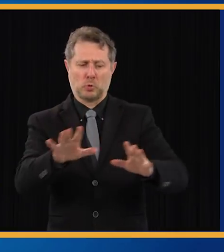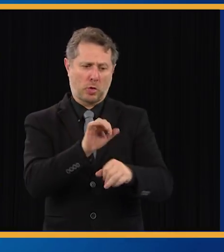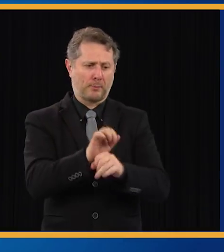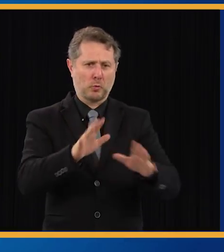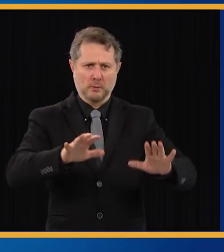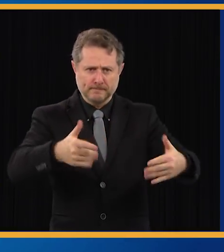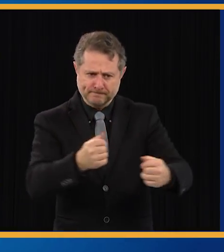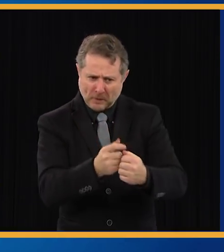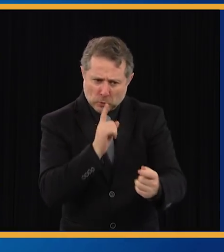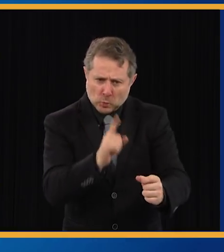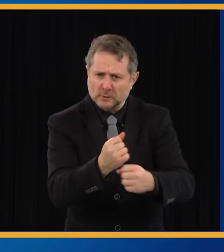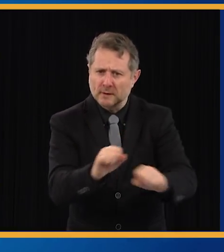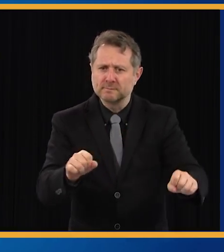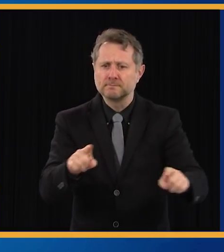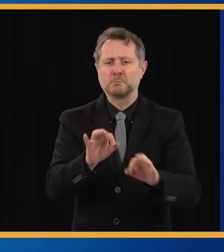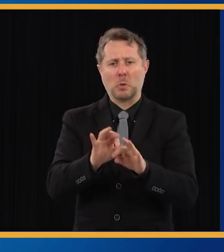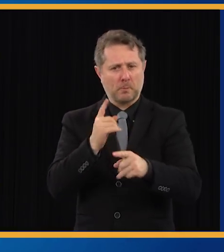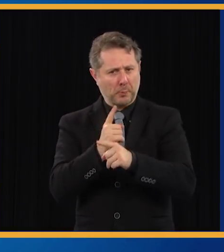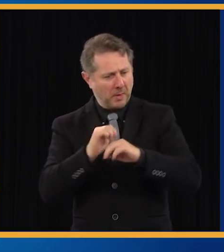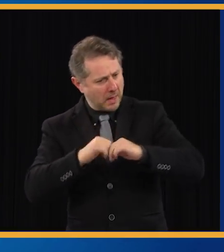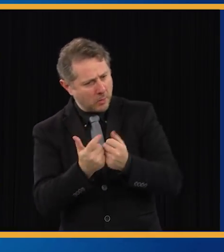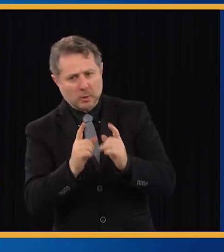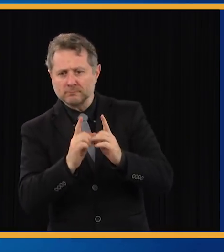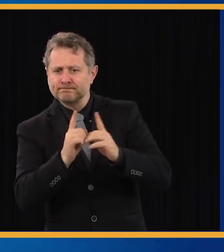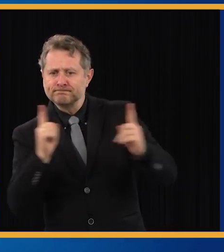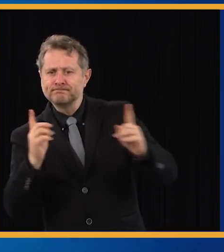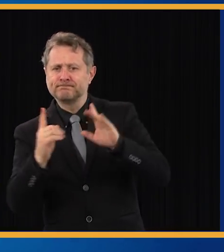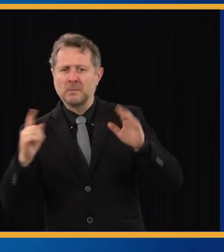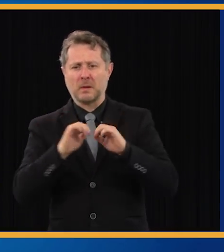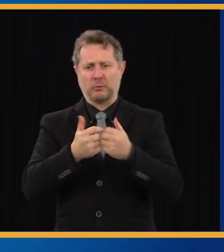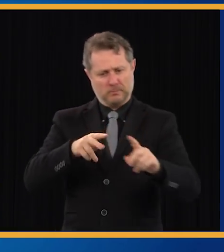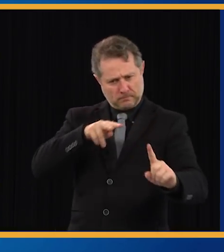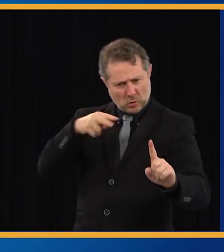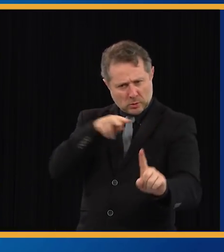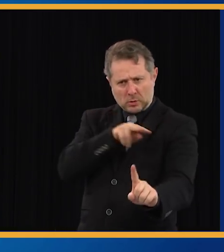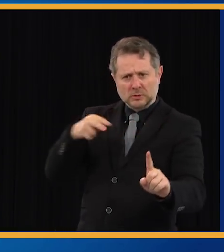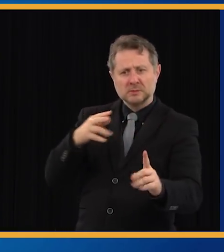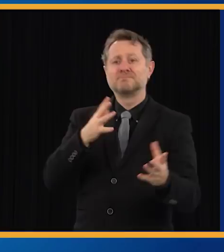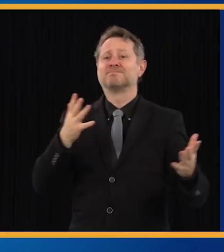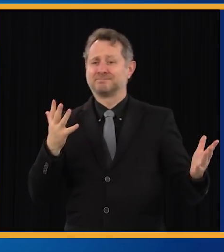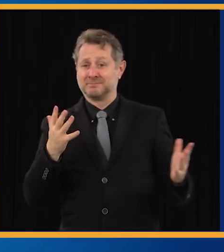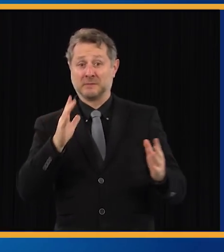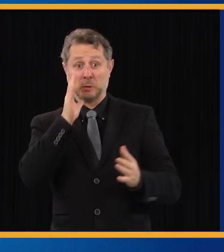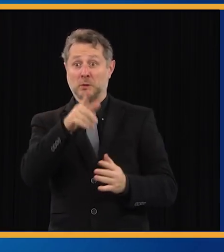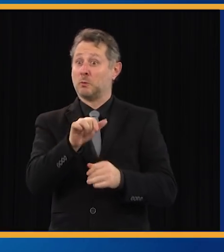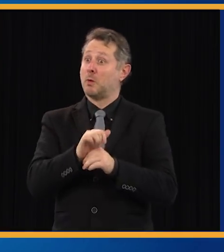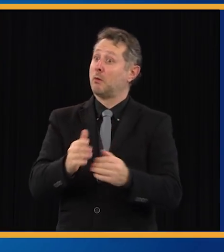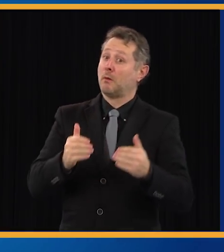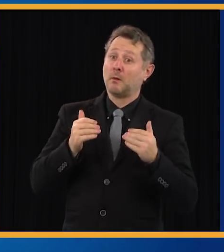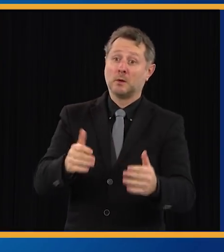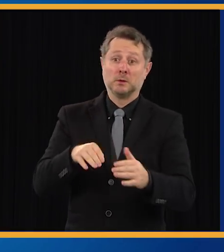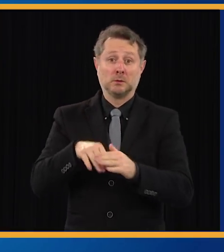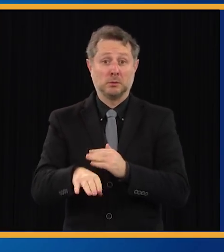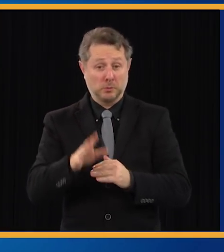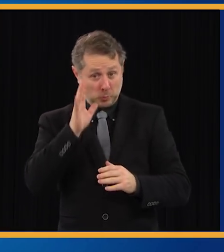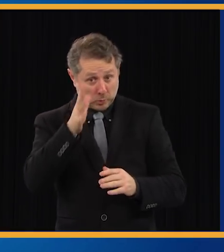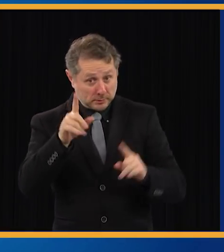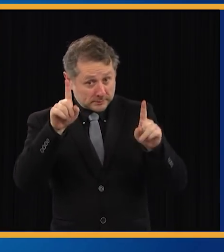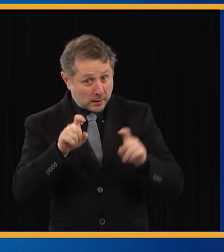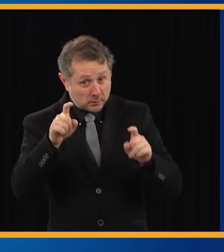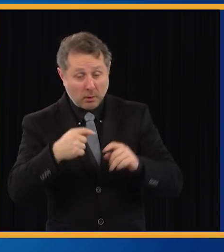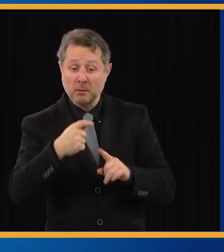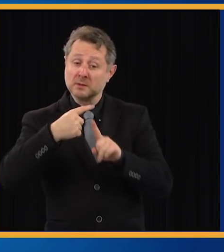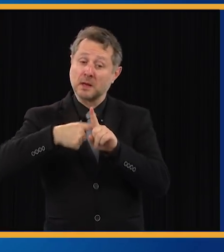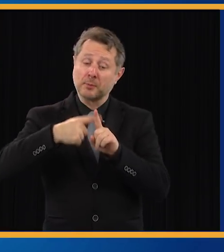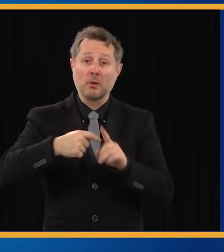social distancing? How do you do monitoring? Are you going to take the temperature of people who walk in the door, et cetera? And